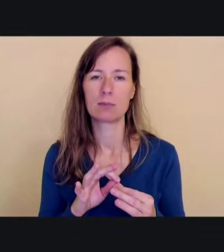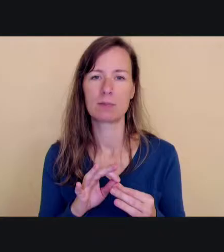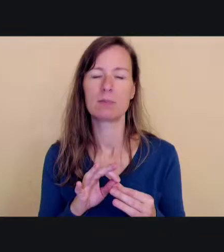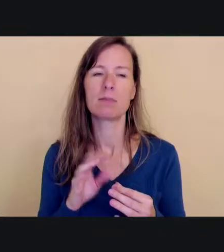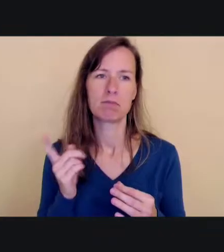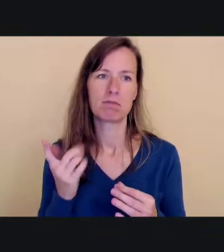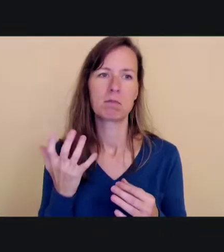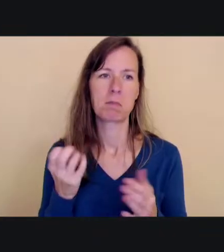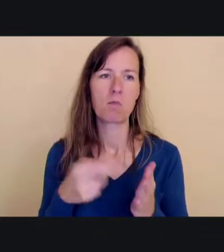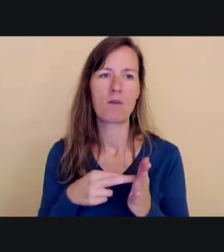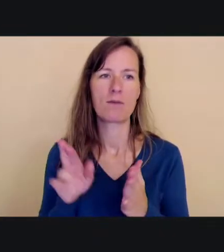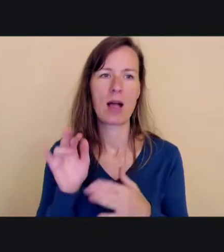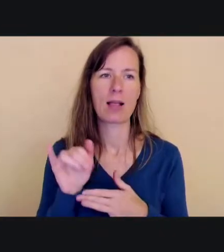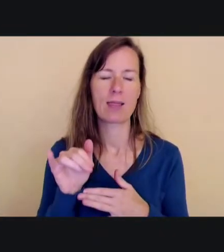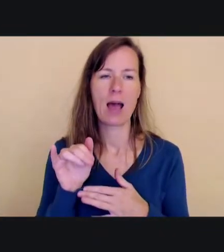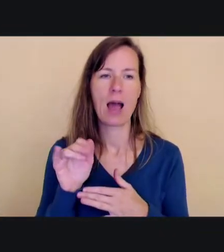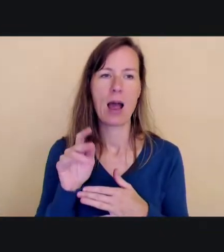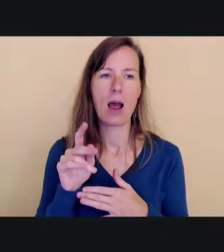I don't know what the